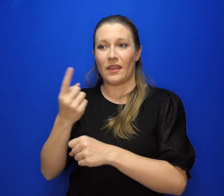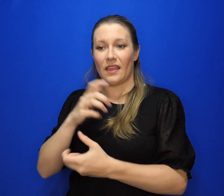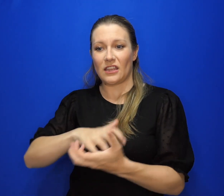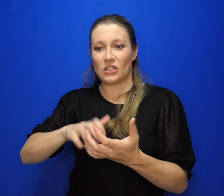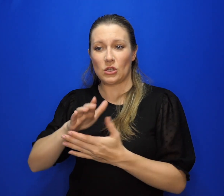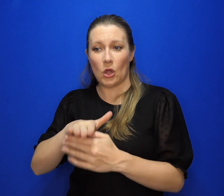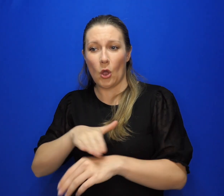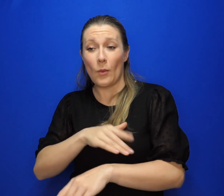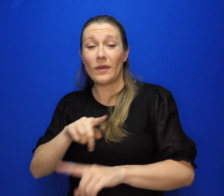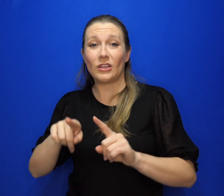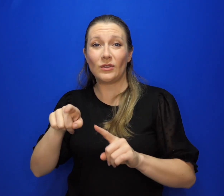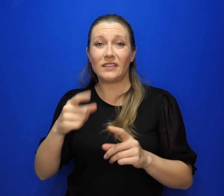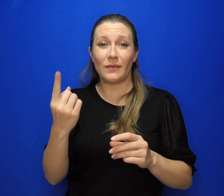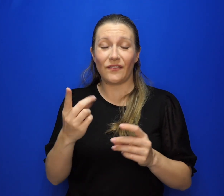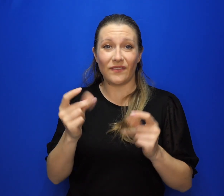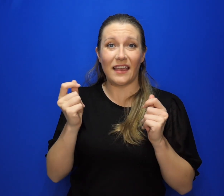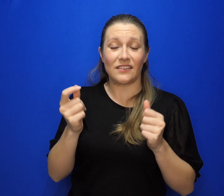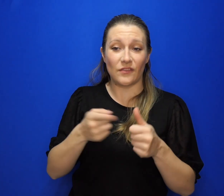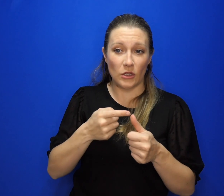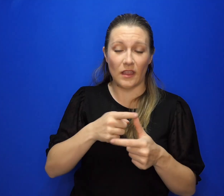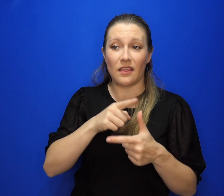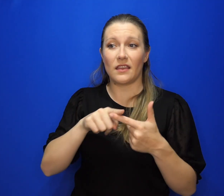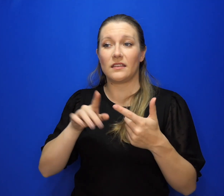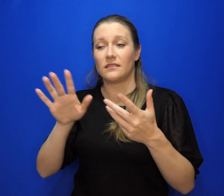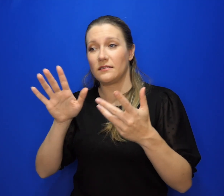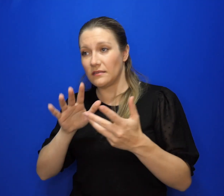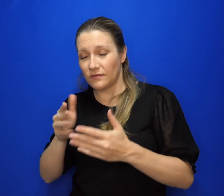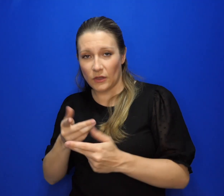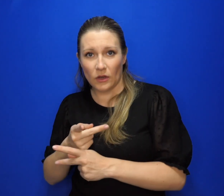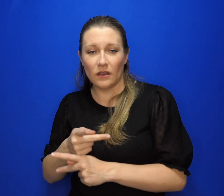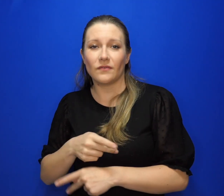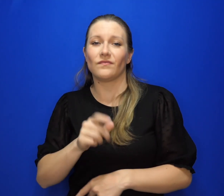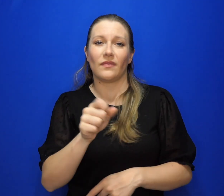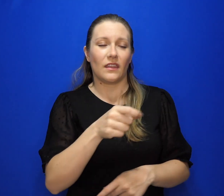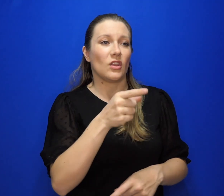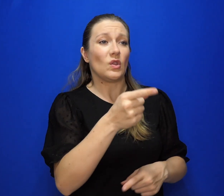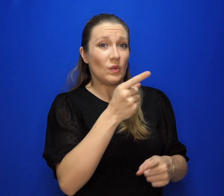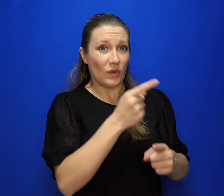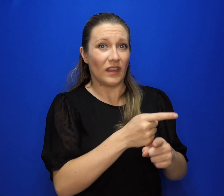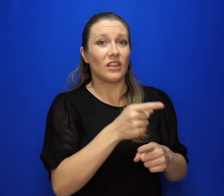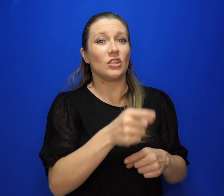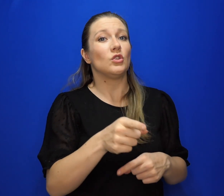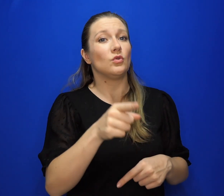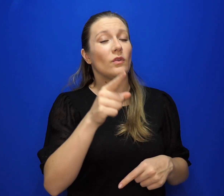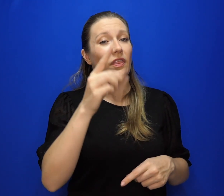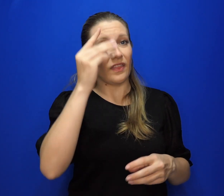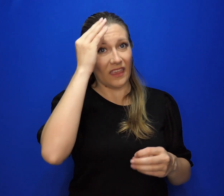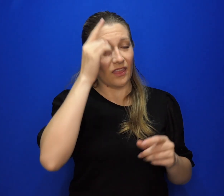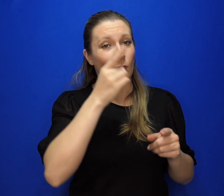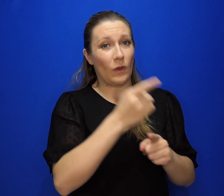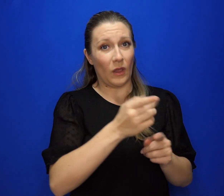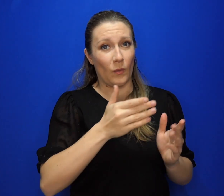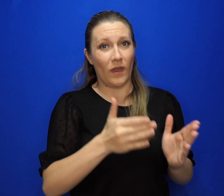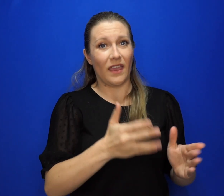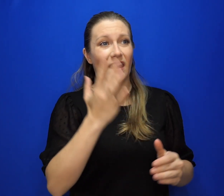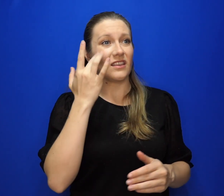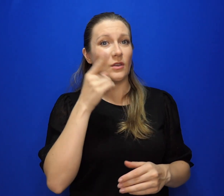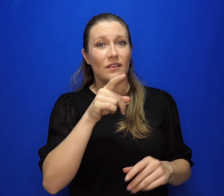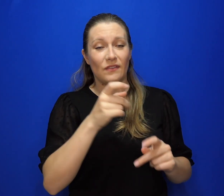slower. You're right. And that's where you're now thinking, as someone should be thinking, okay, where's my blood sugar? Is it in